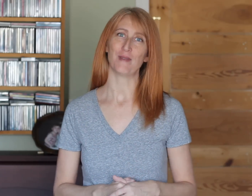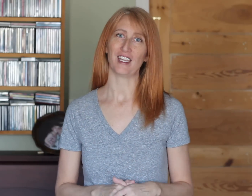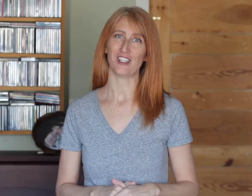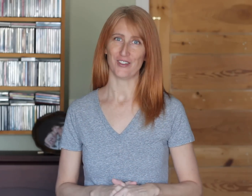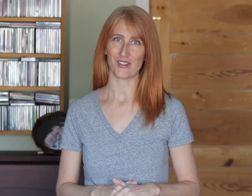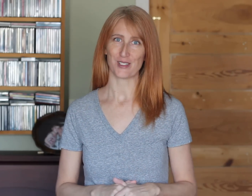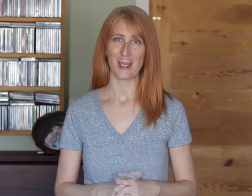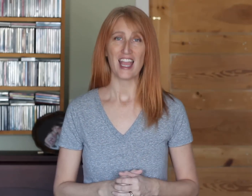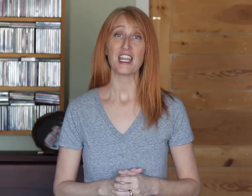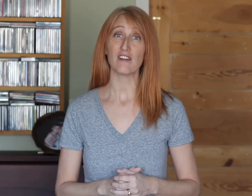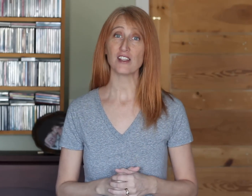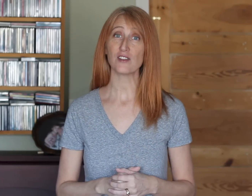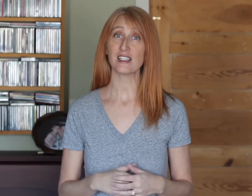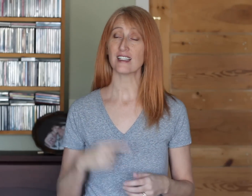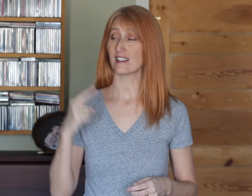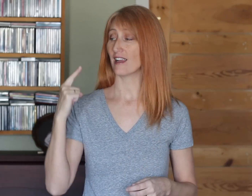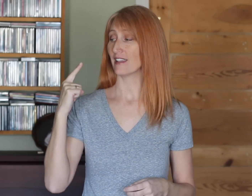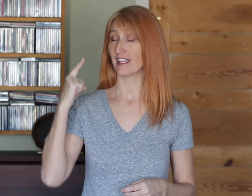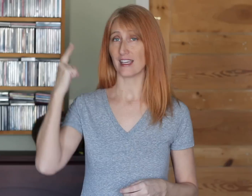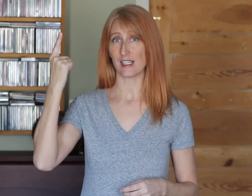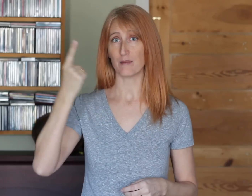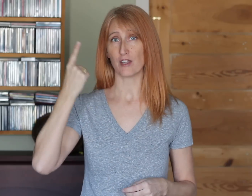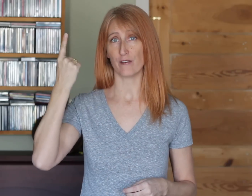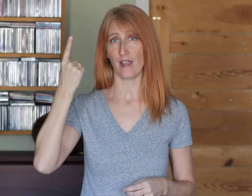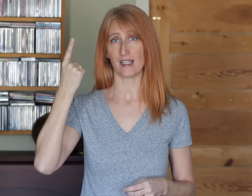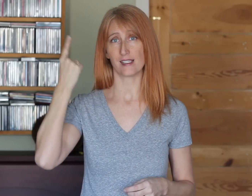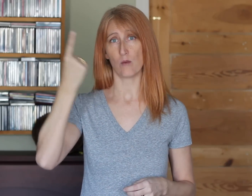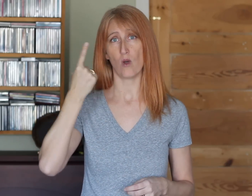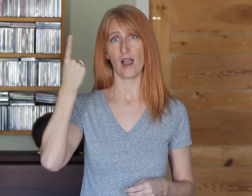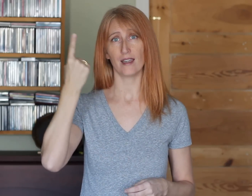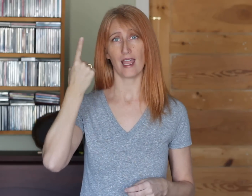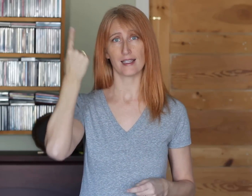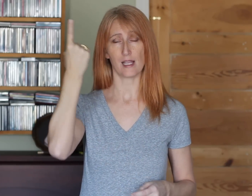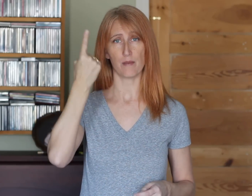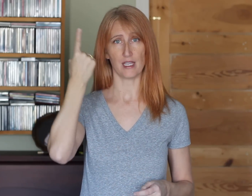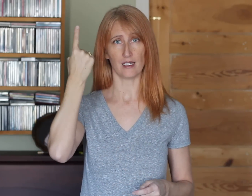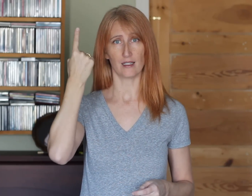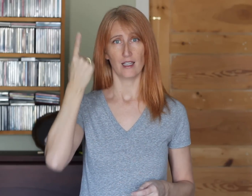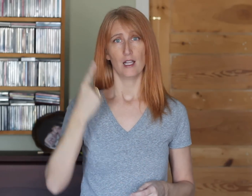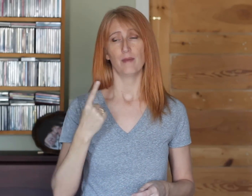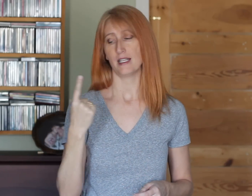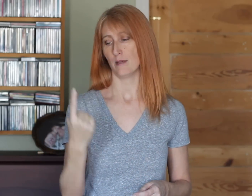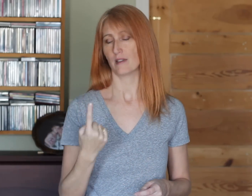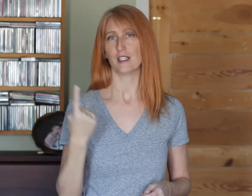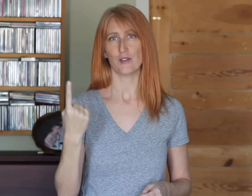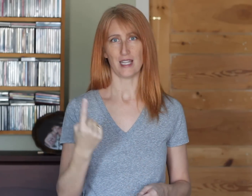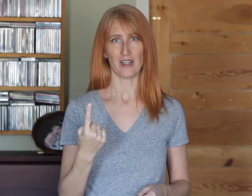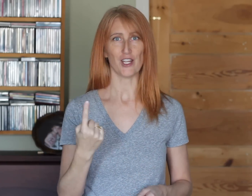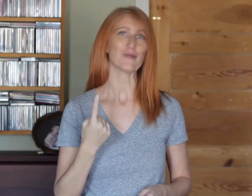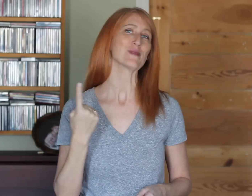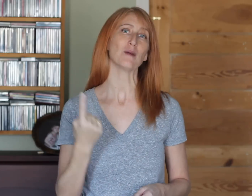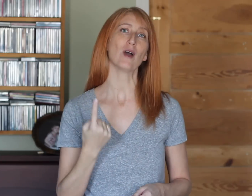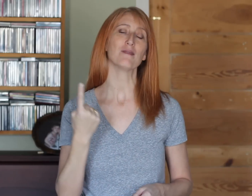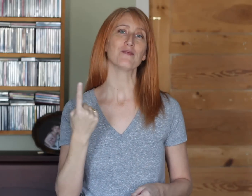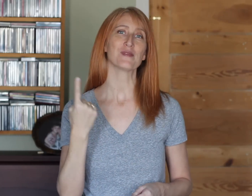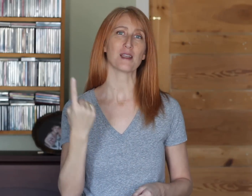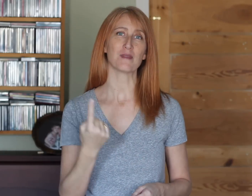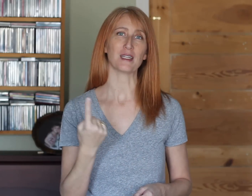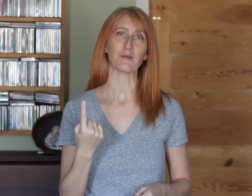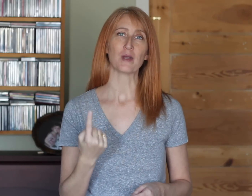being used. Now I've also seen it signed like this up near the face, someone and something, but I typically do it down here, someone, something.